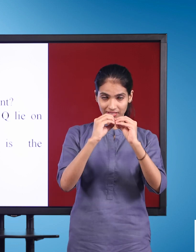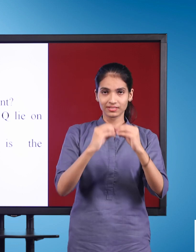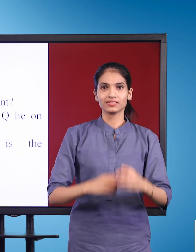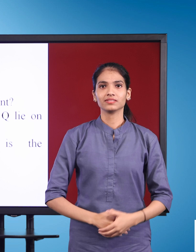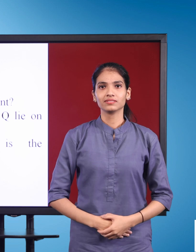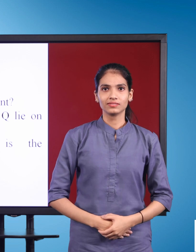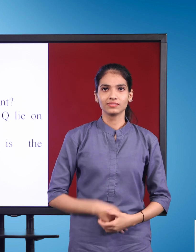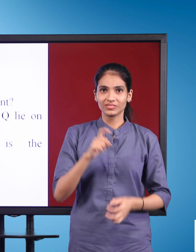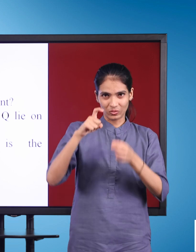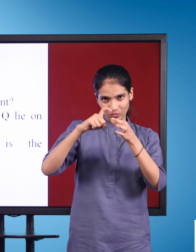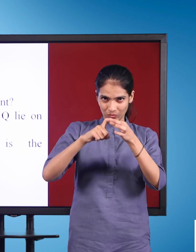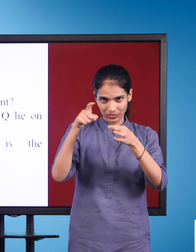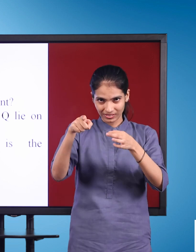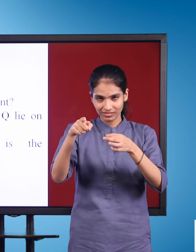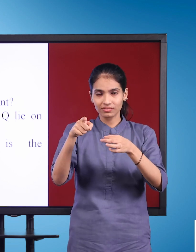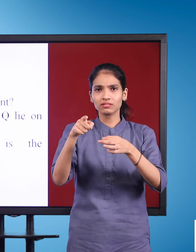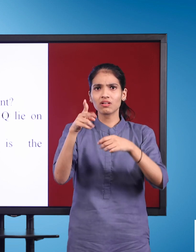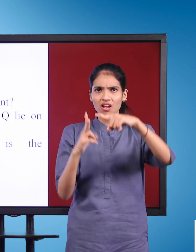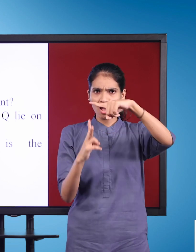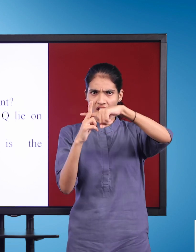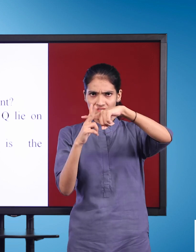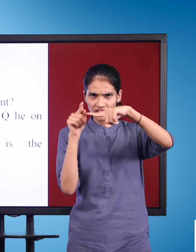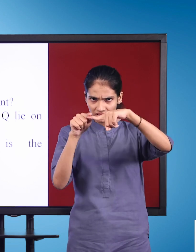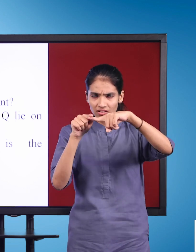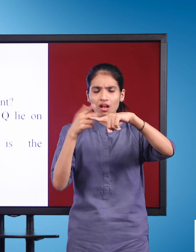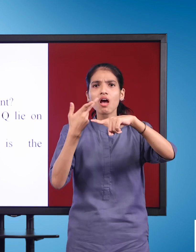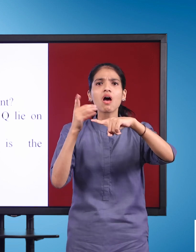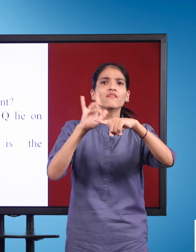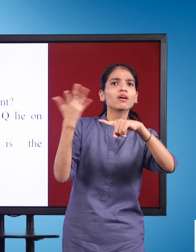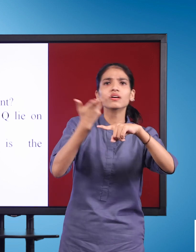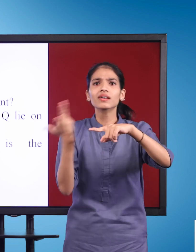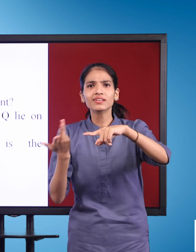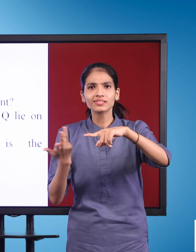B. Where does the point Q lie on the ray?